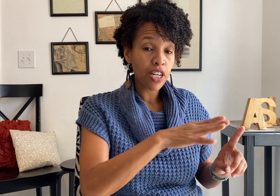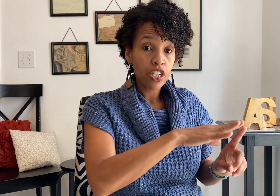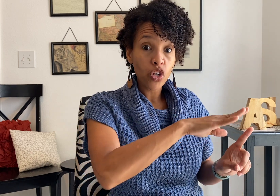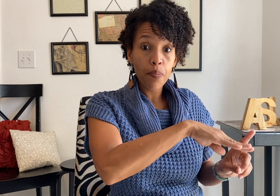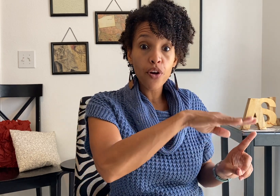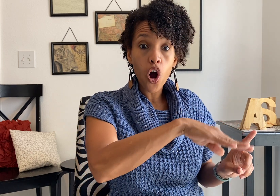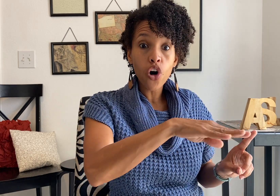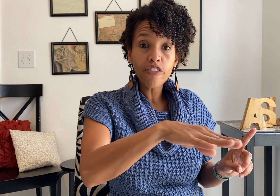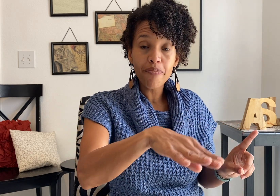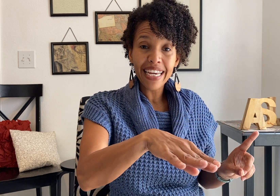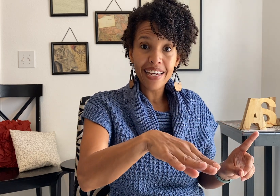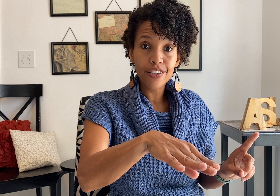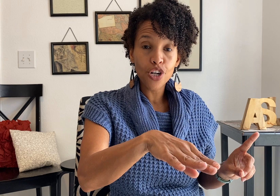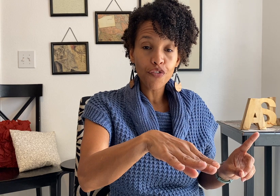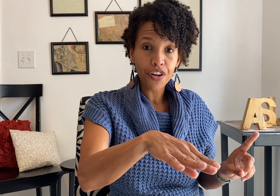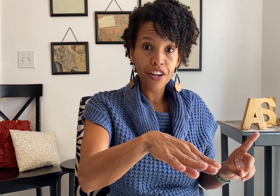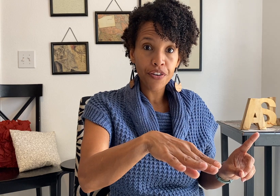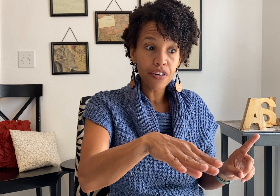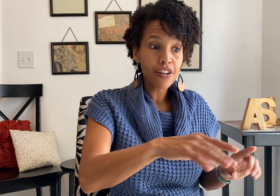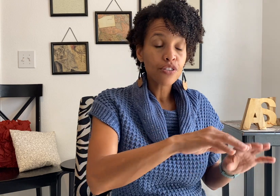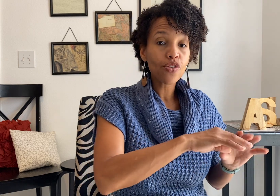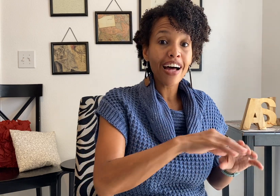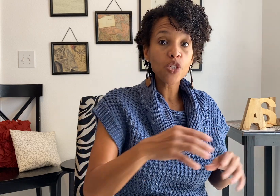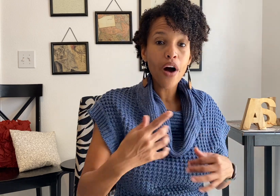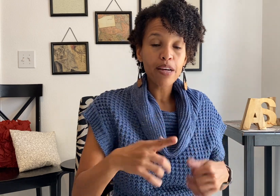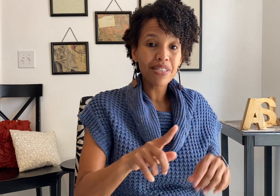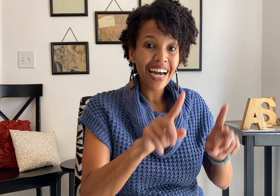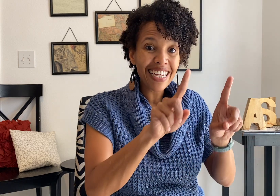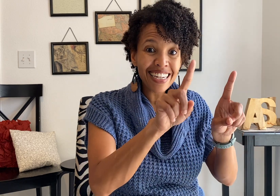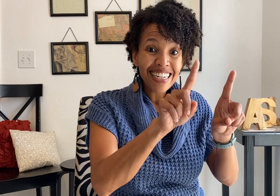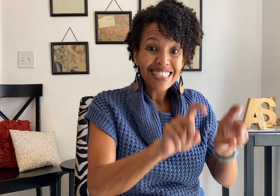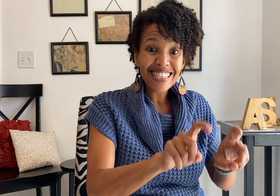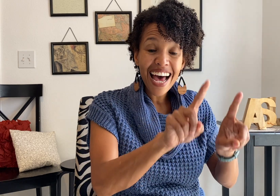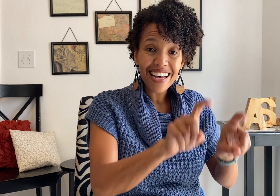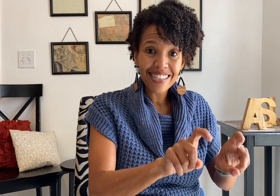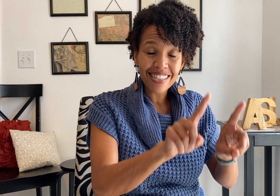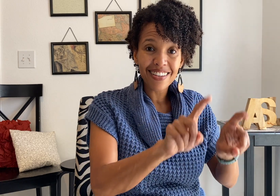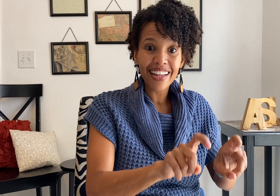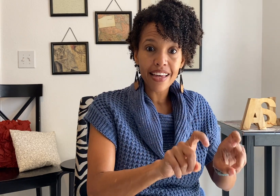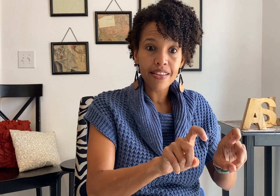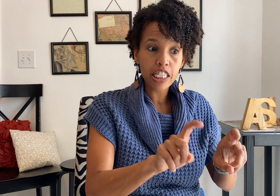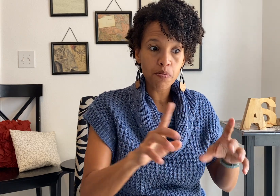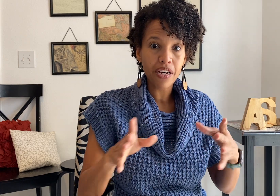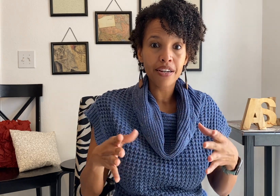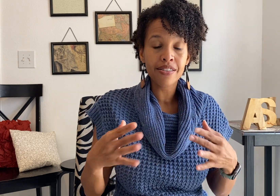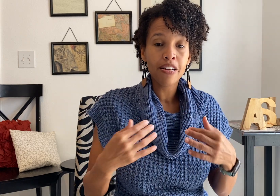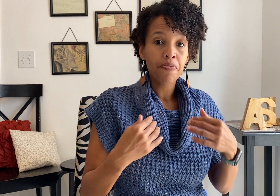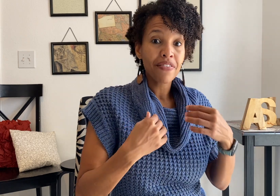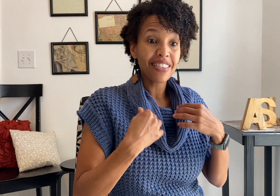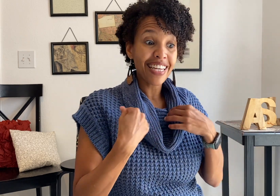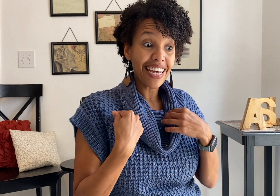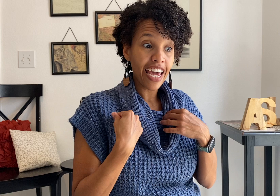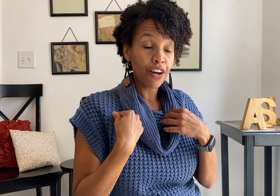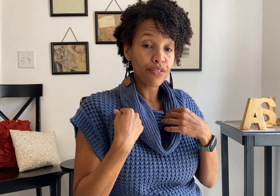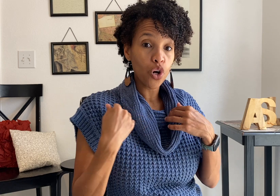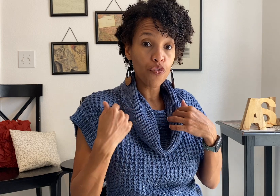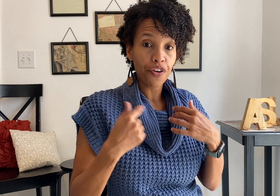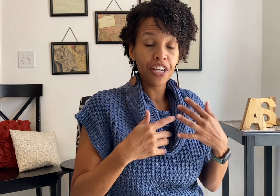So I put all of my kids over here. So that's why I'm signing test like this, because the daycare is over here.